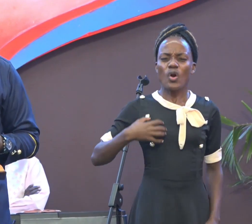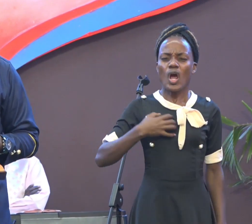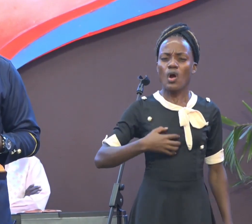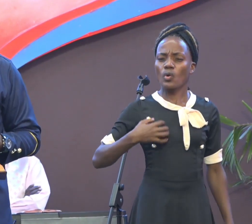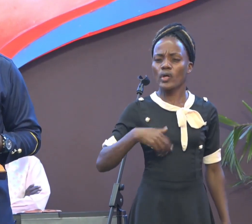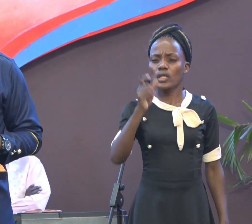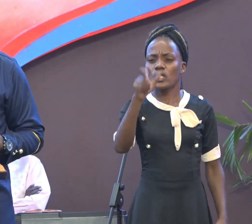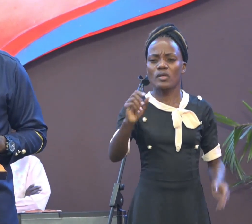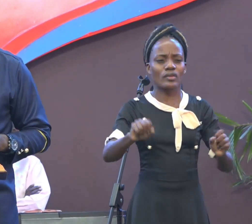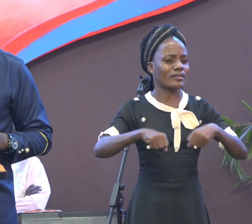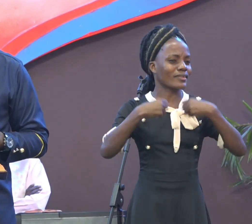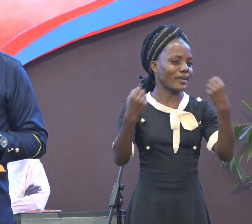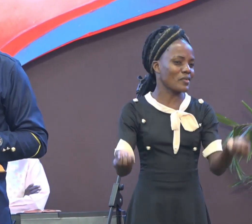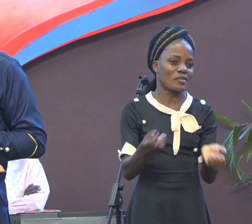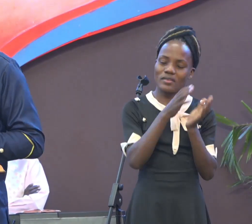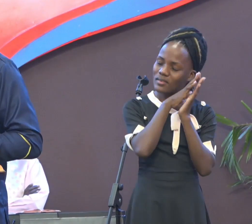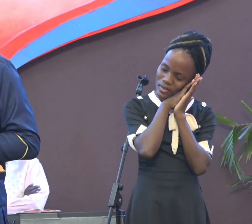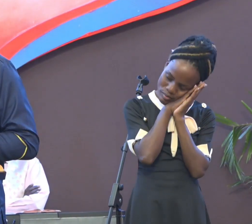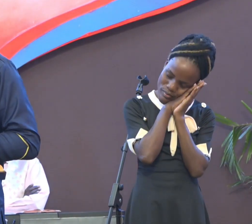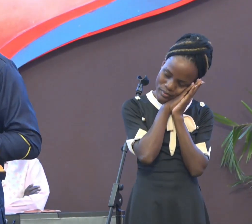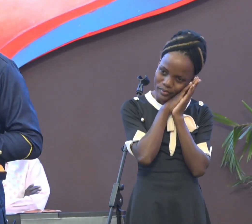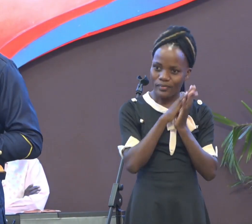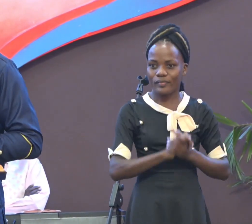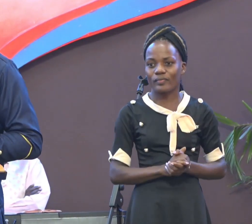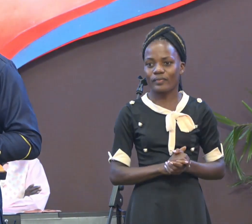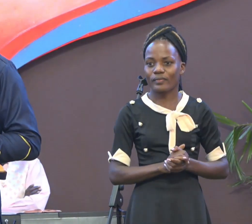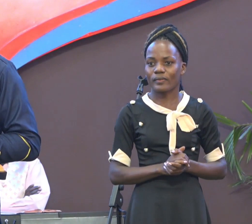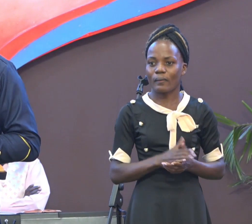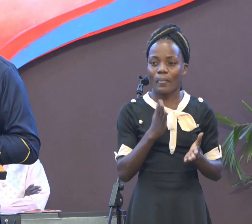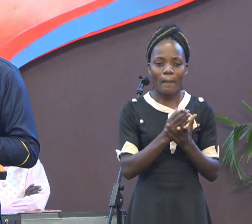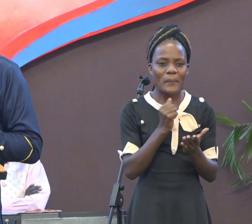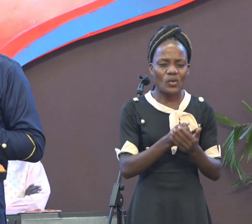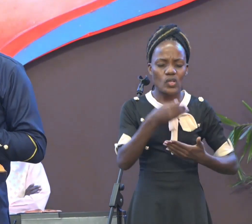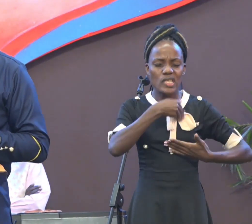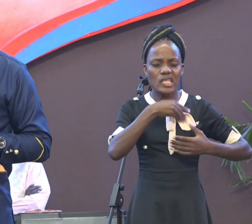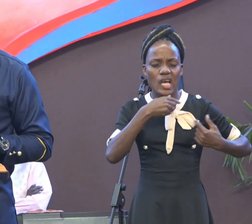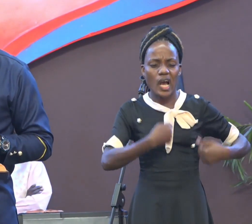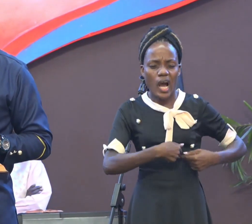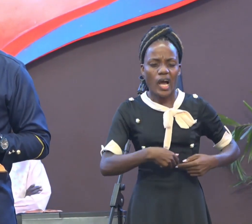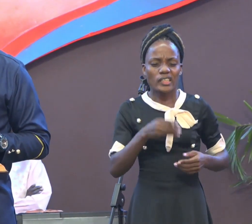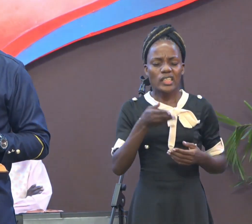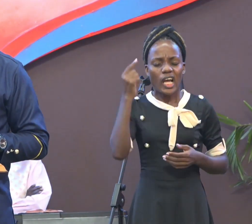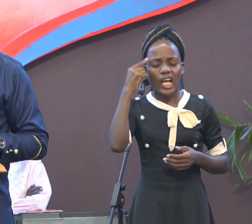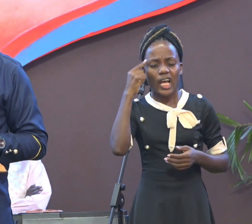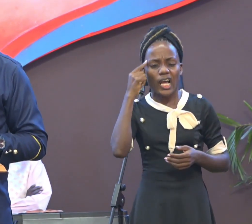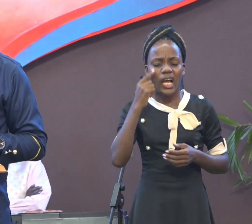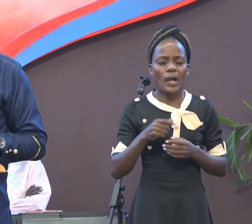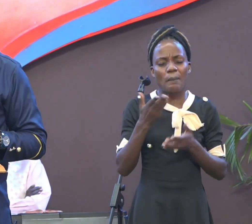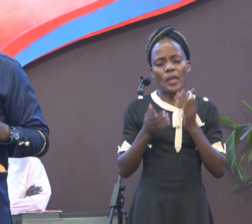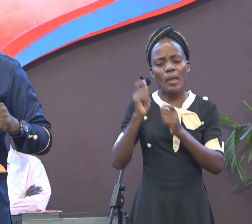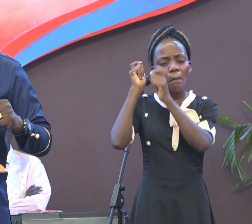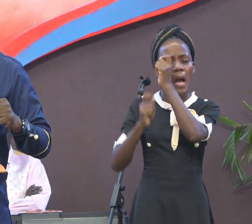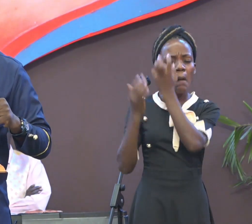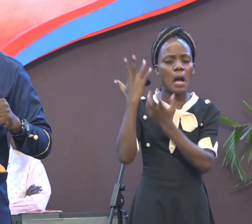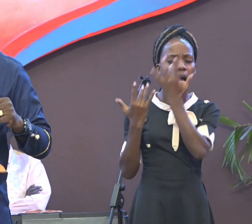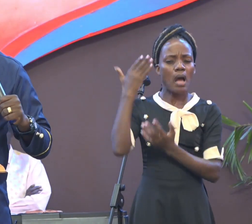that when someone is angry, sleep doesn't take them so fast. Because it's like you've been ignited up a fire